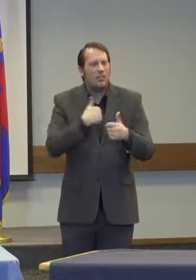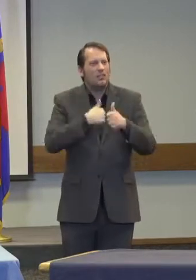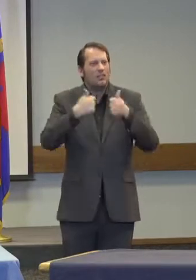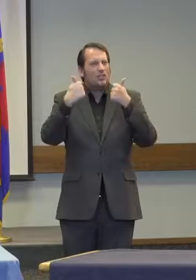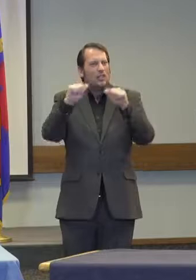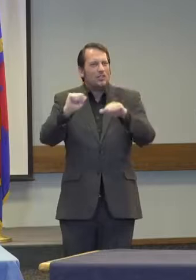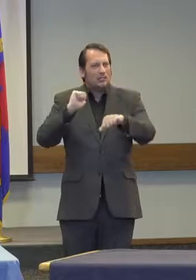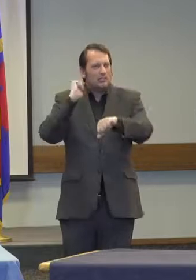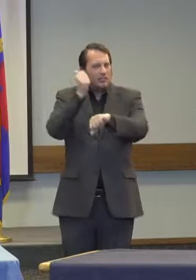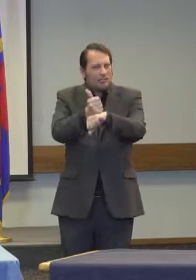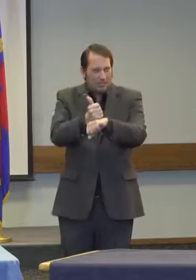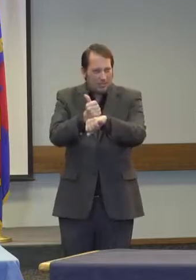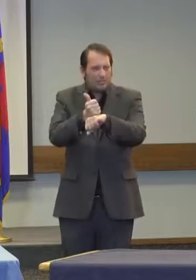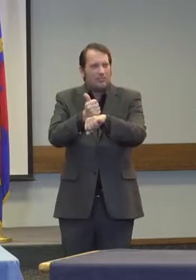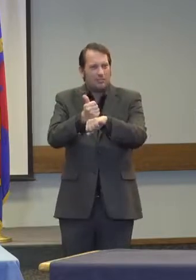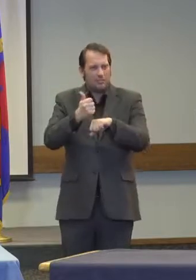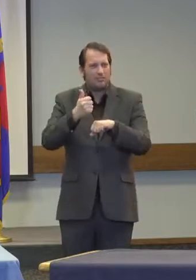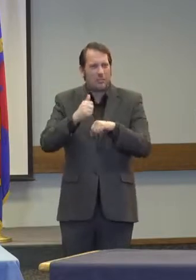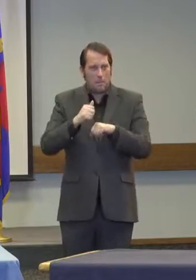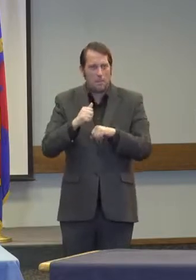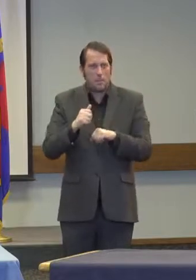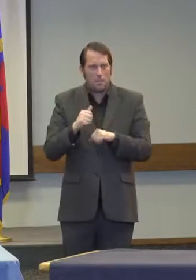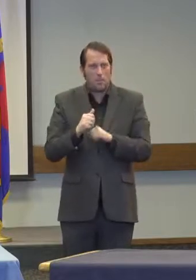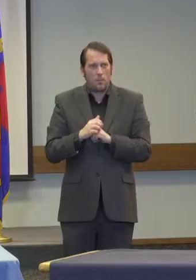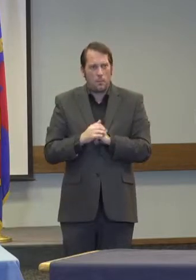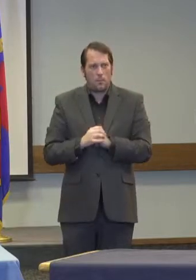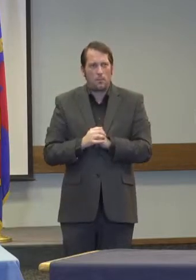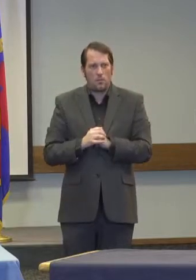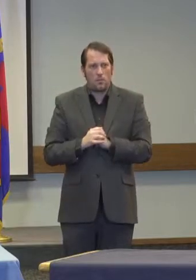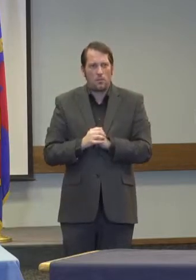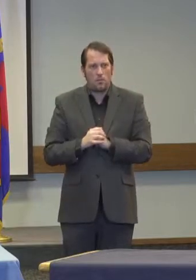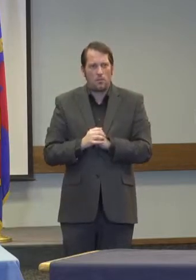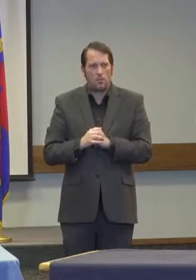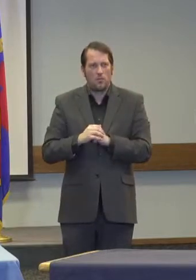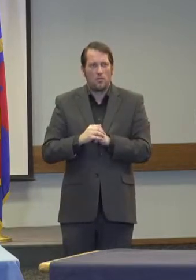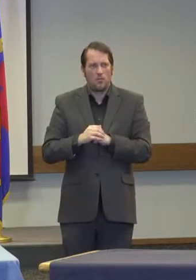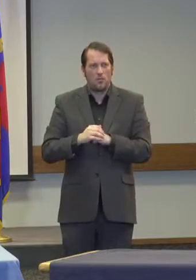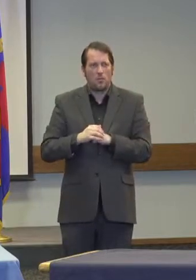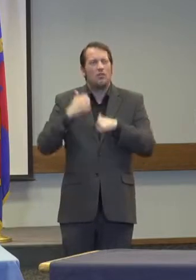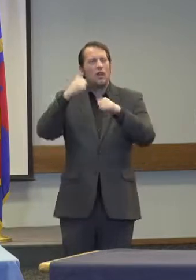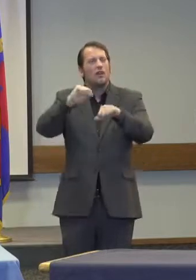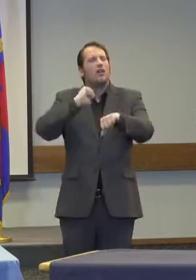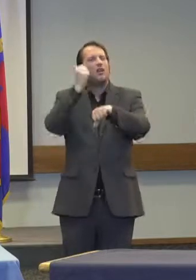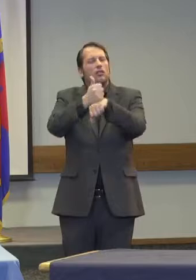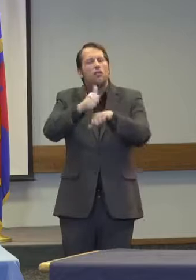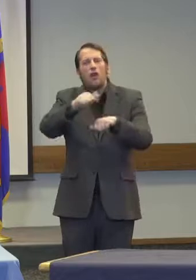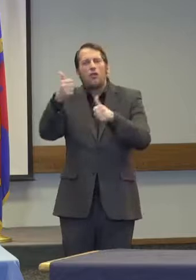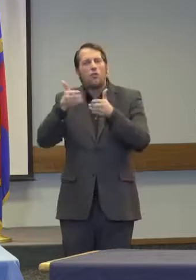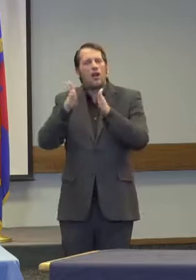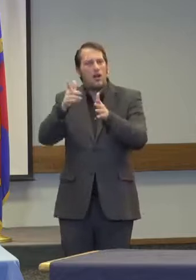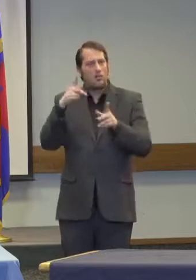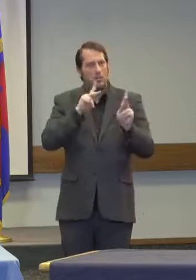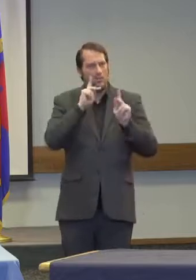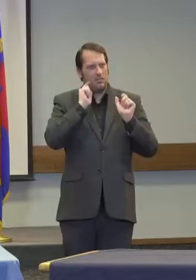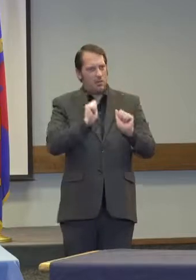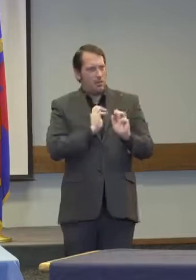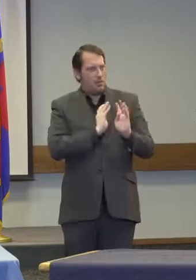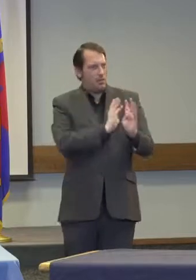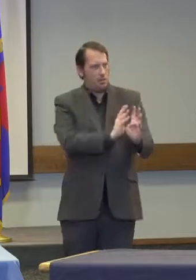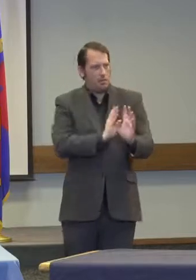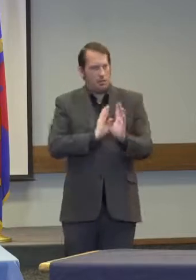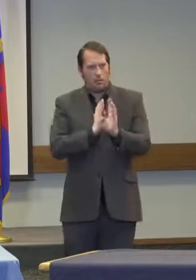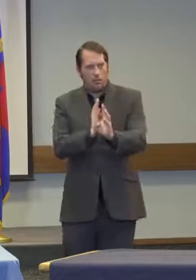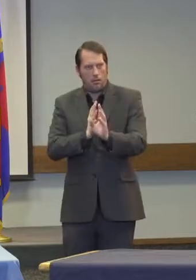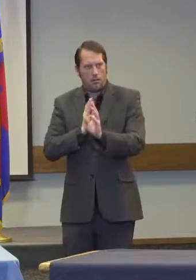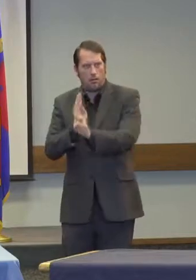or outside of the traditional provider network for individuals to be able to access, such as mobile testing sites. Now, the state